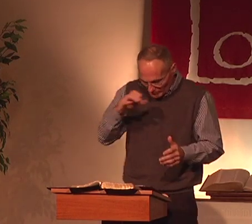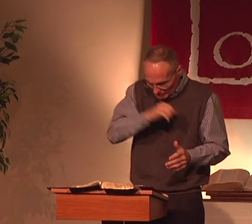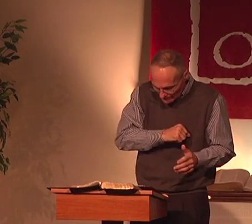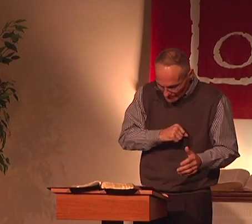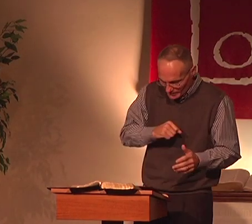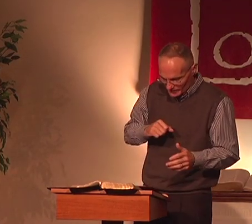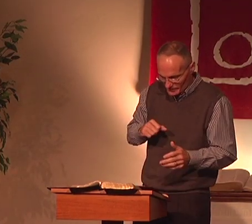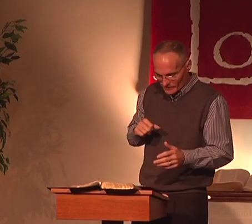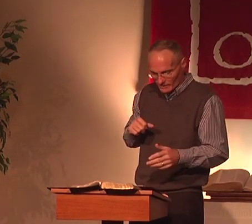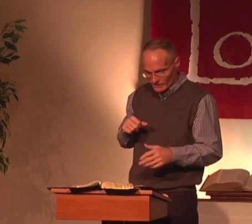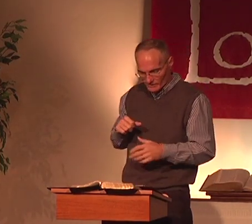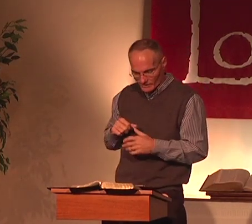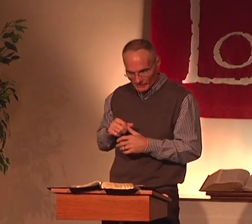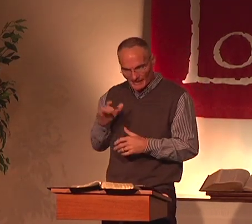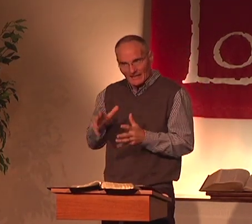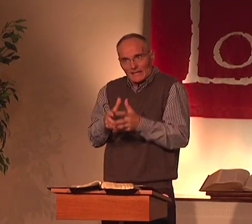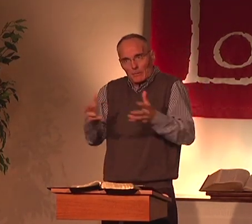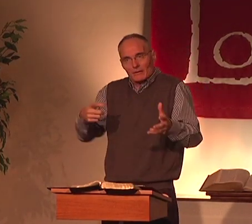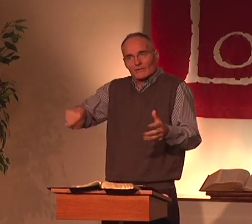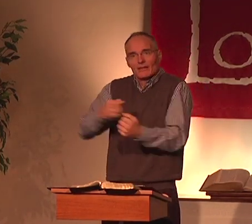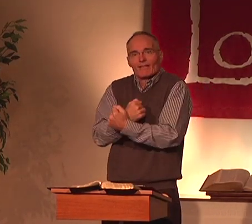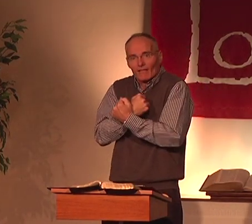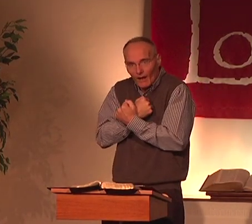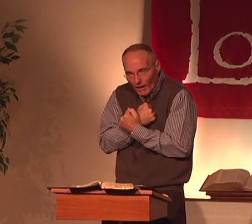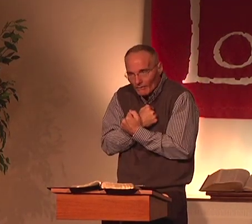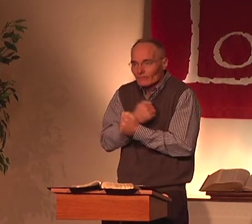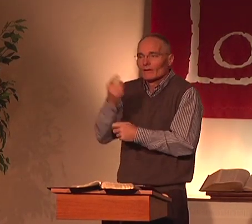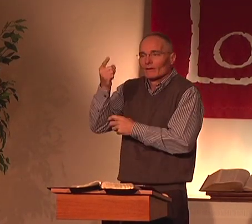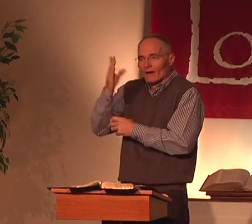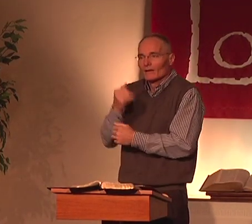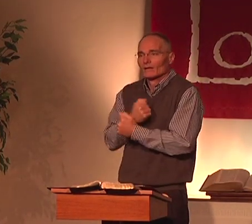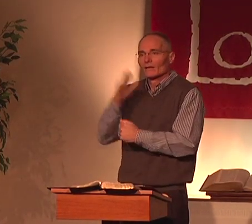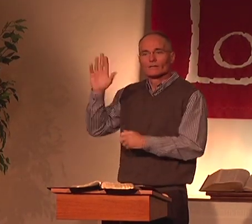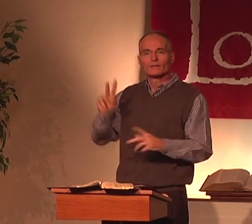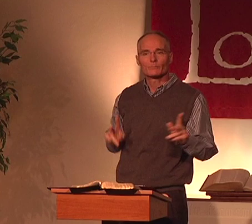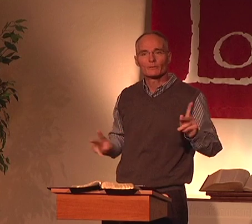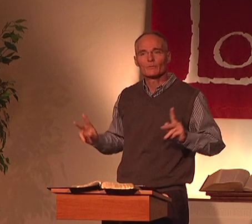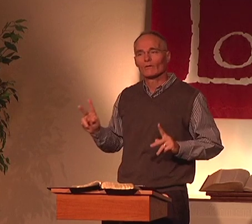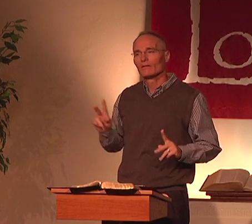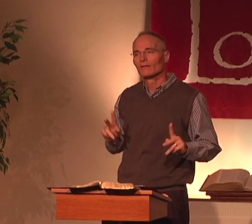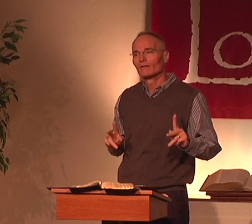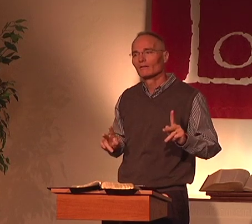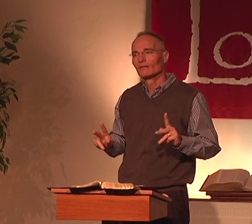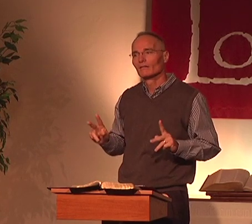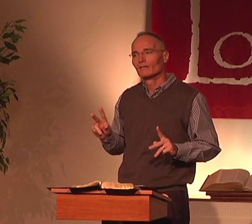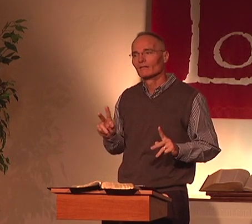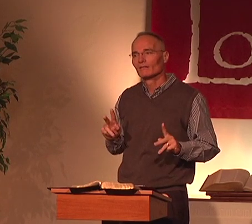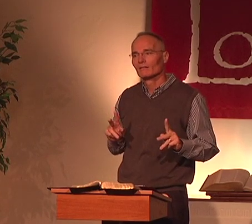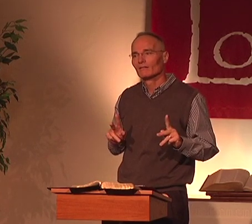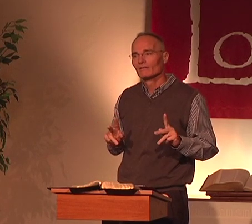Whatever it Took That's how Much They loved God And they Loved His people